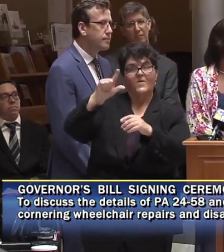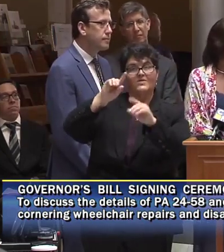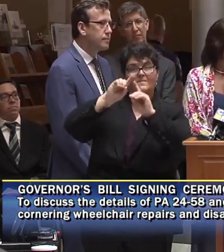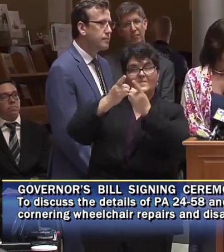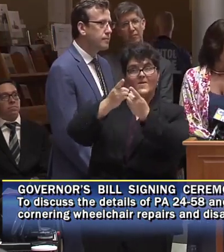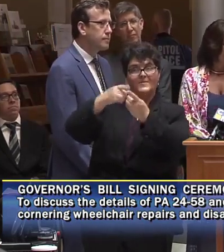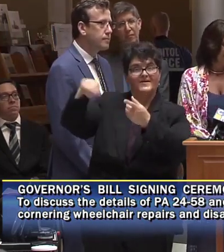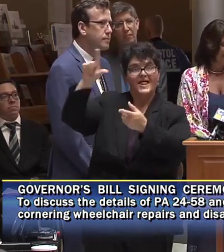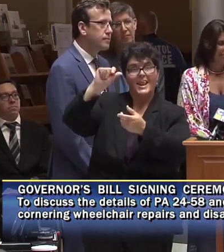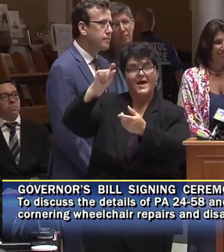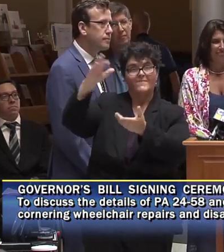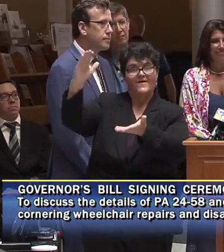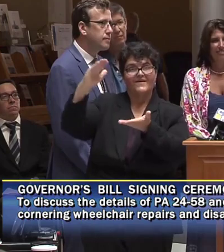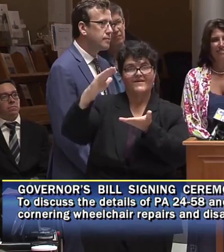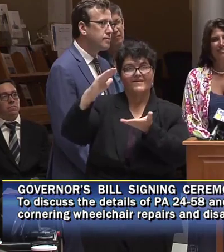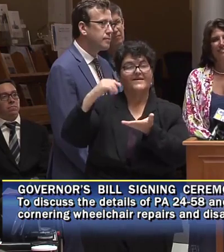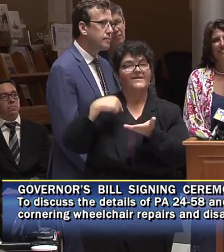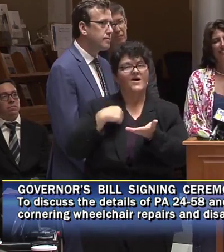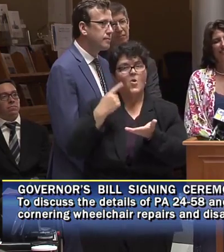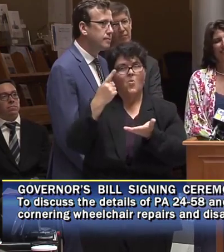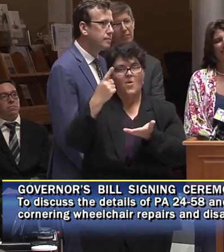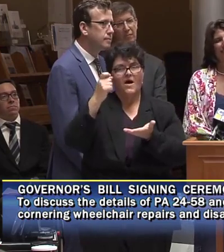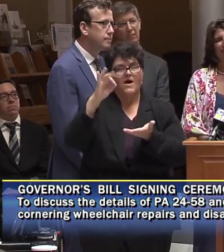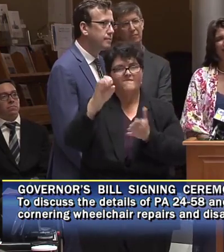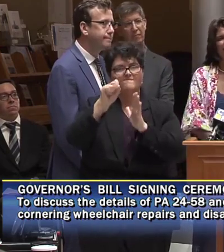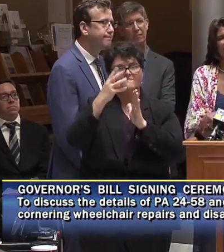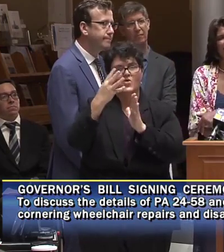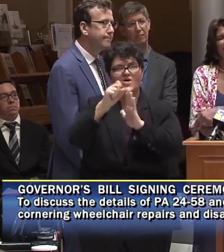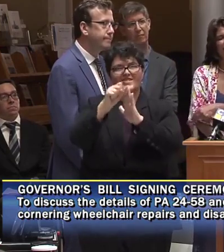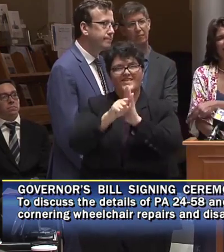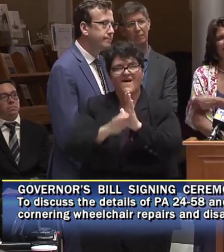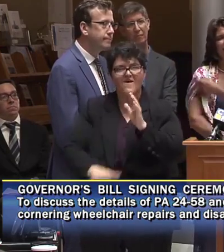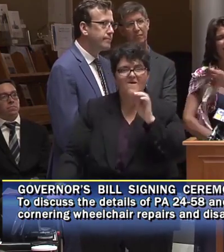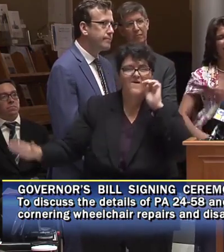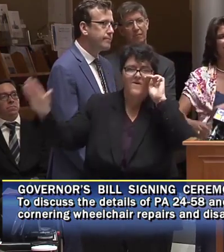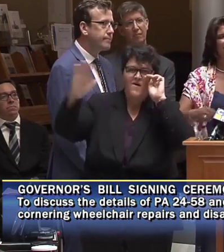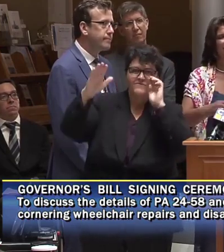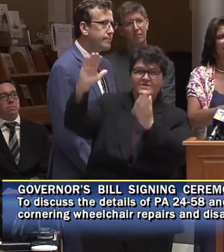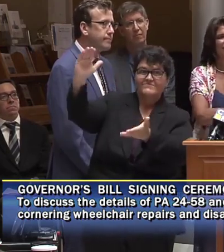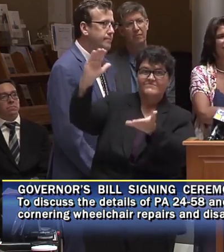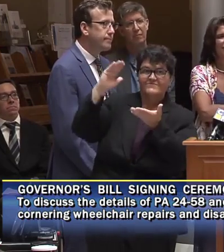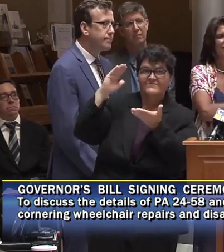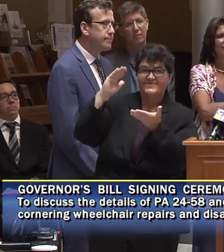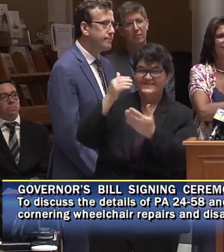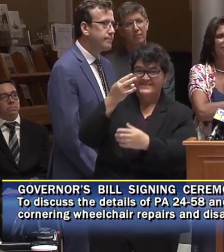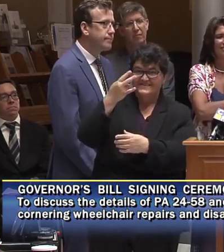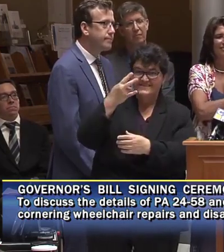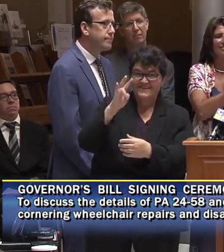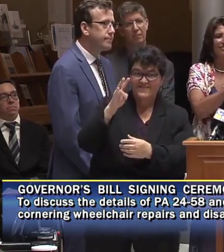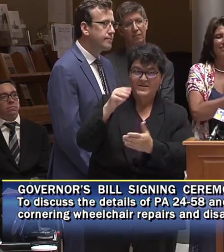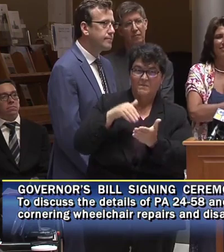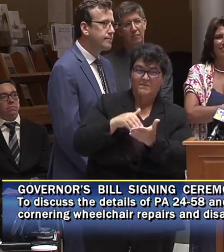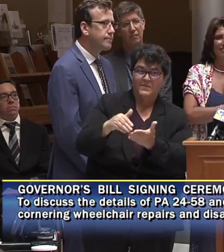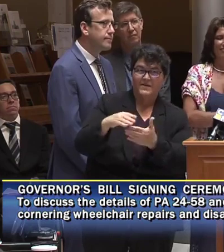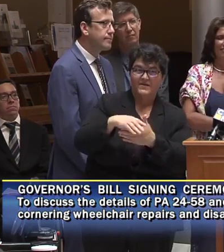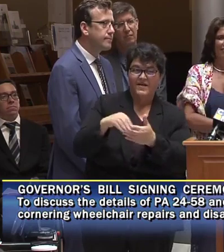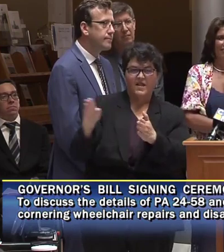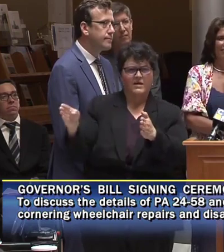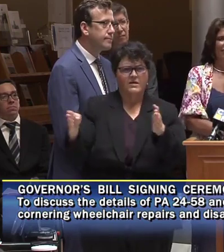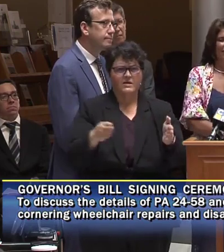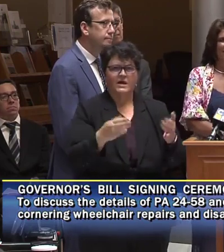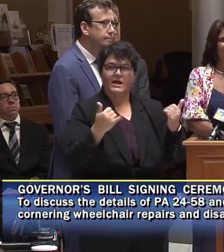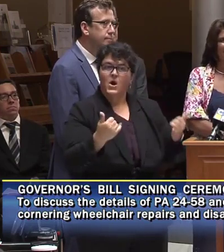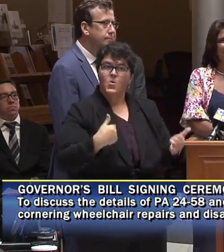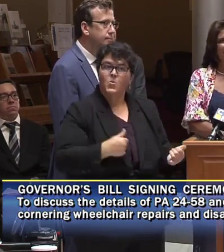states. And what we're going to really do is focus on those 6,000 to 7,000 young people graduating from high